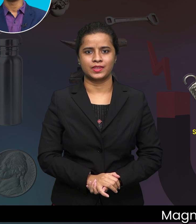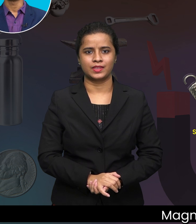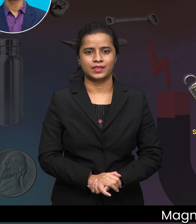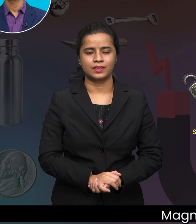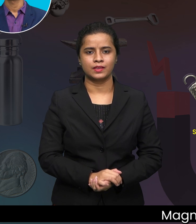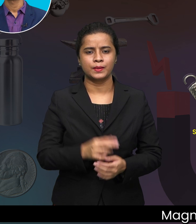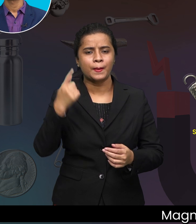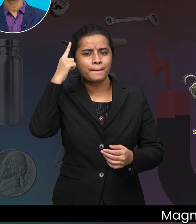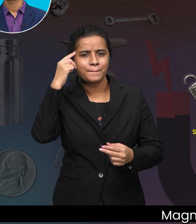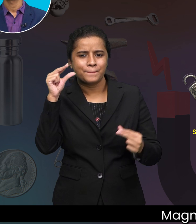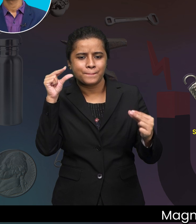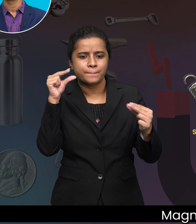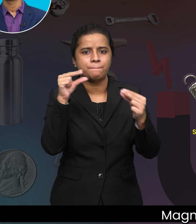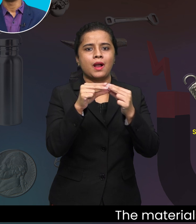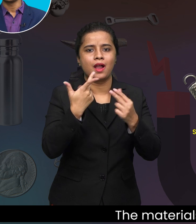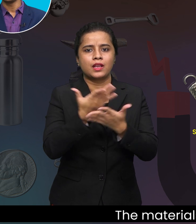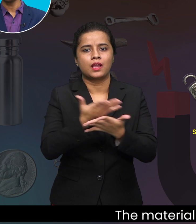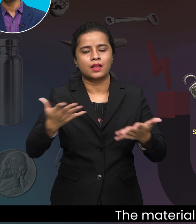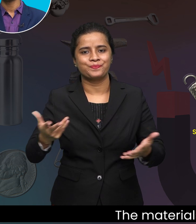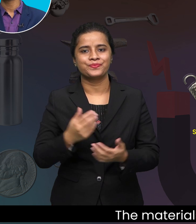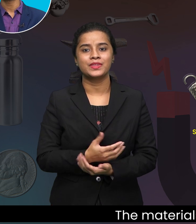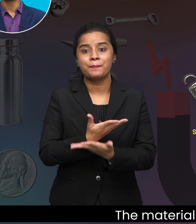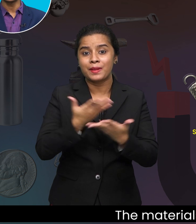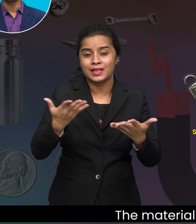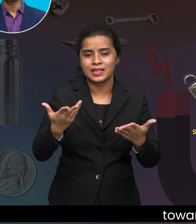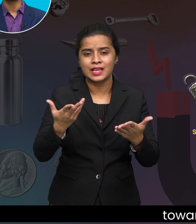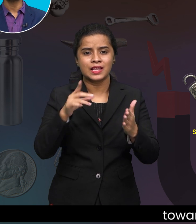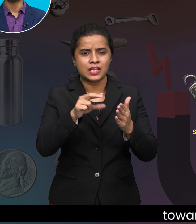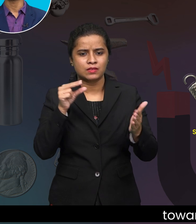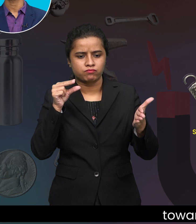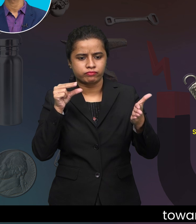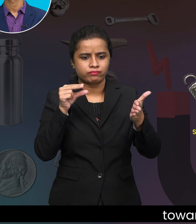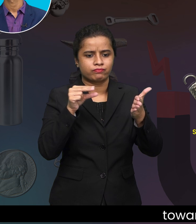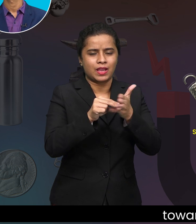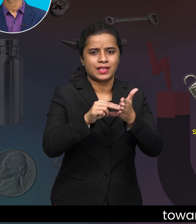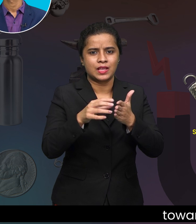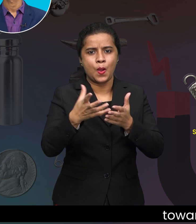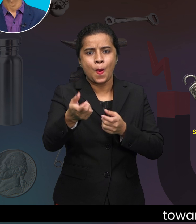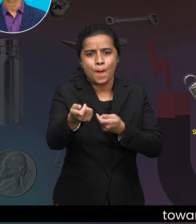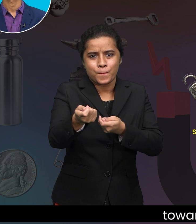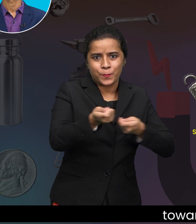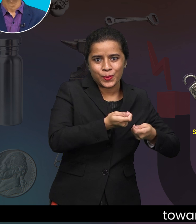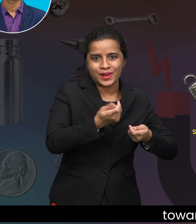Magnetic materials, the materials which get attracted towards a magnet.